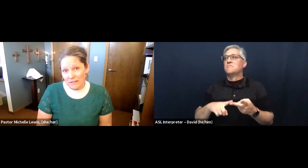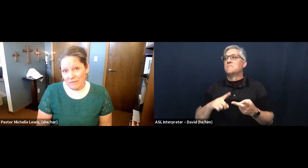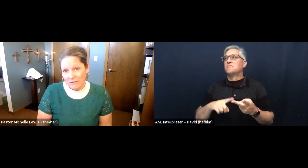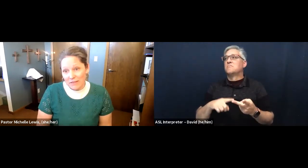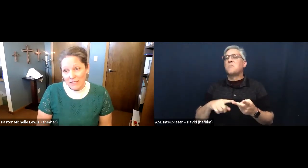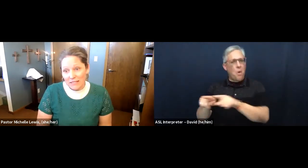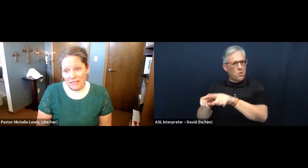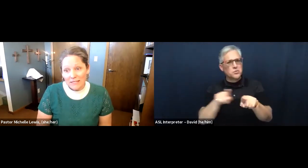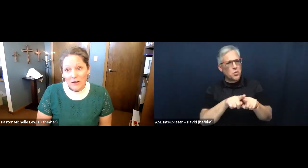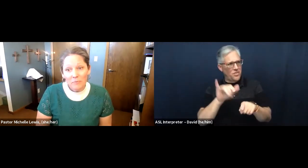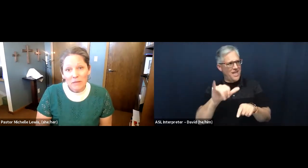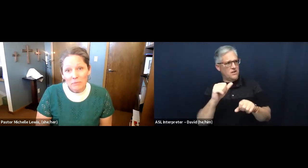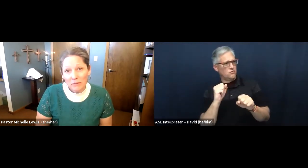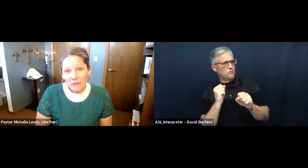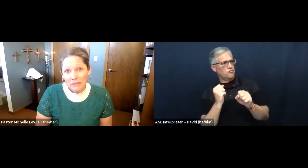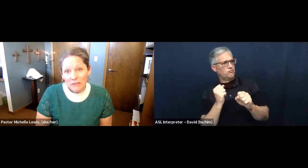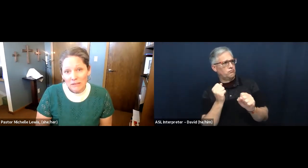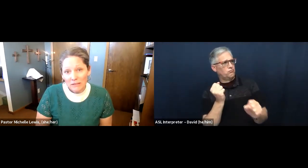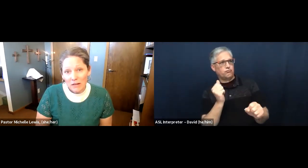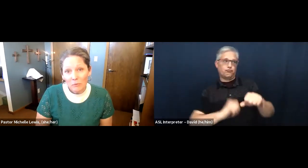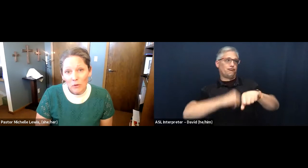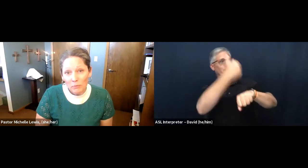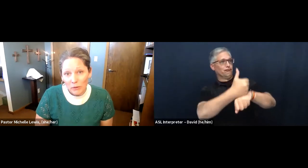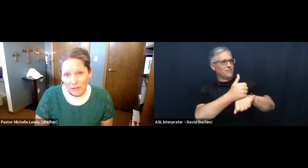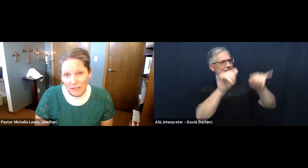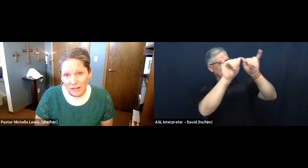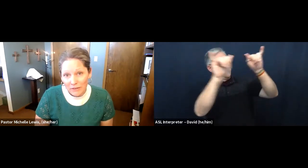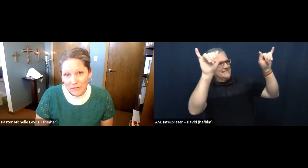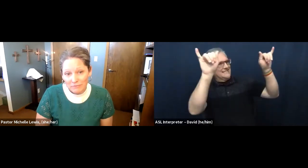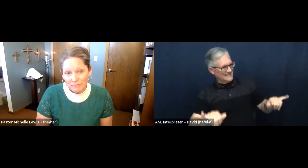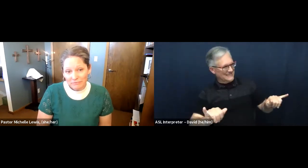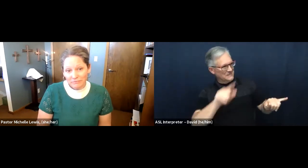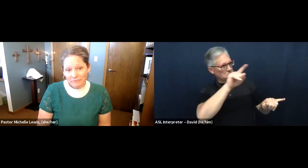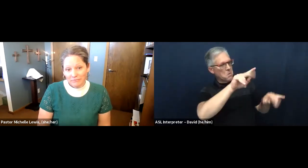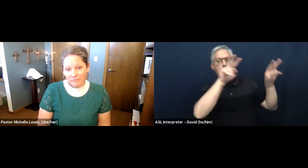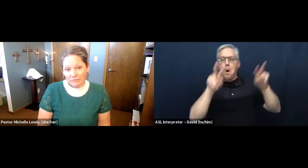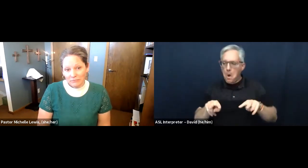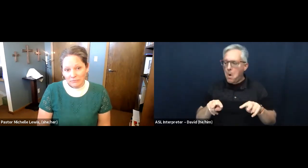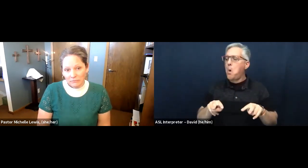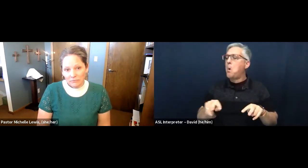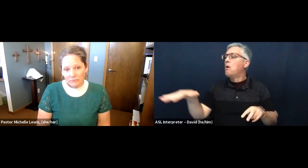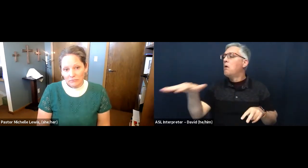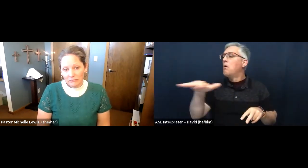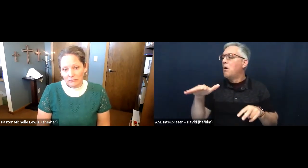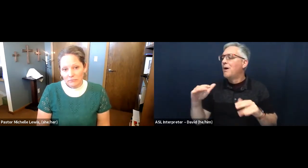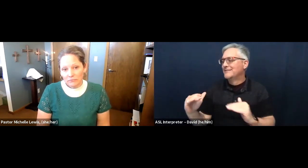systems that say some people are more important than others.